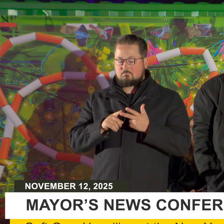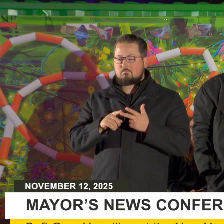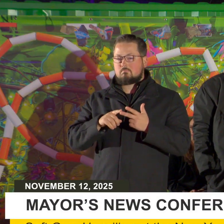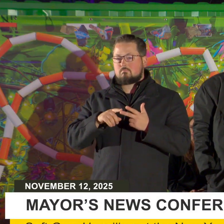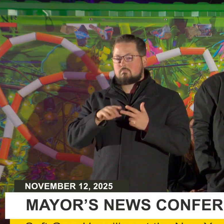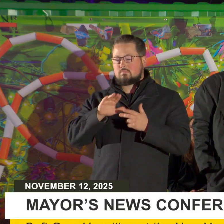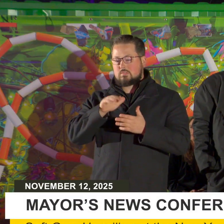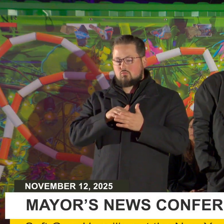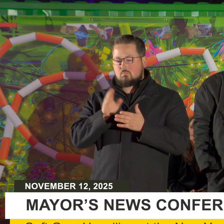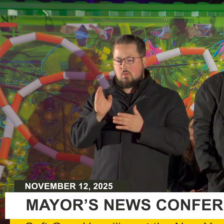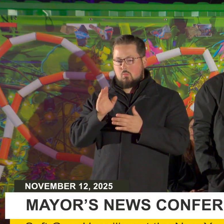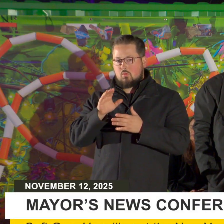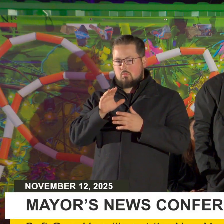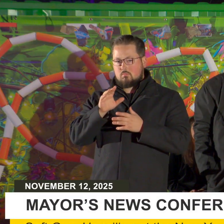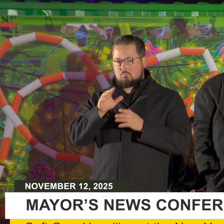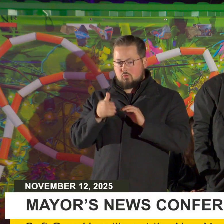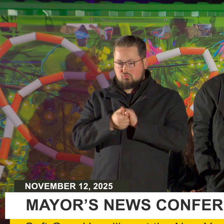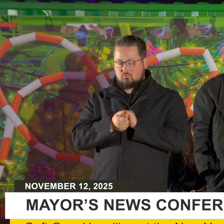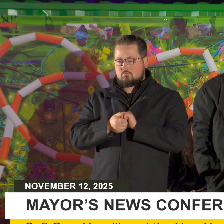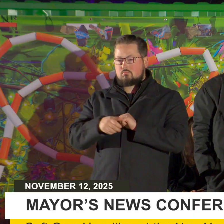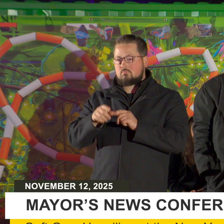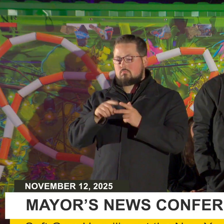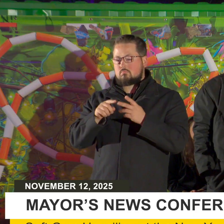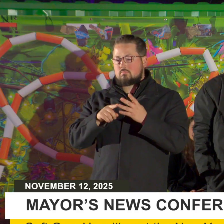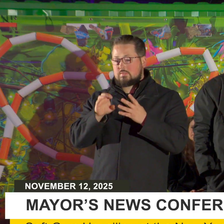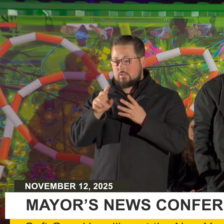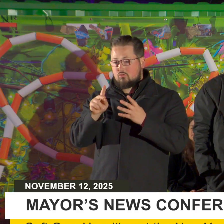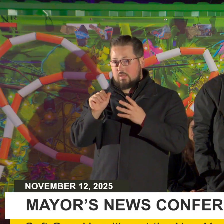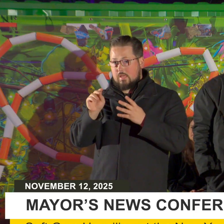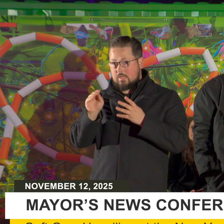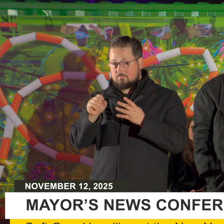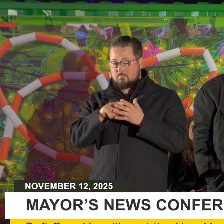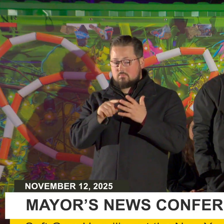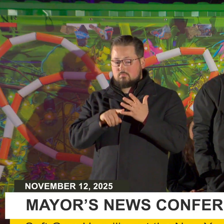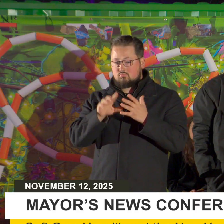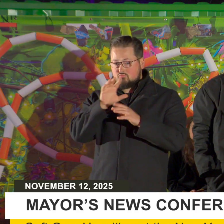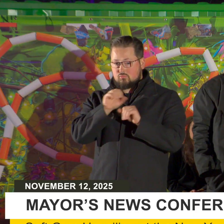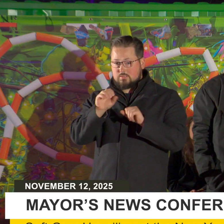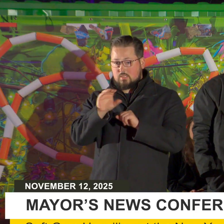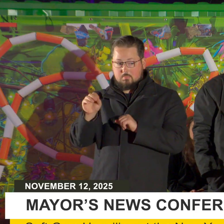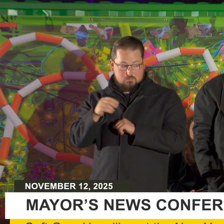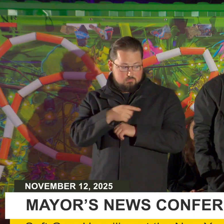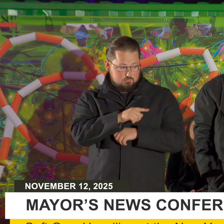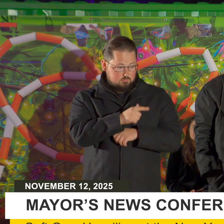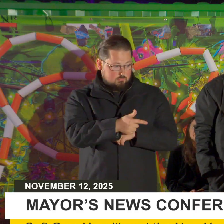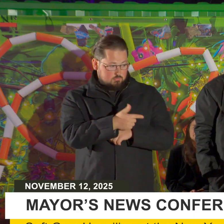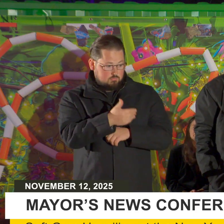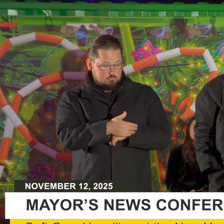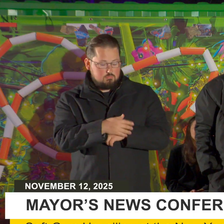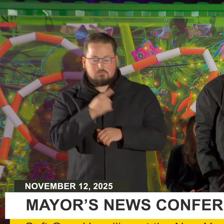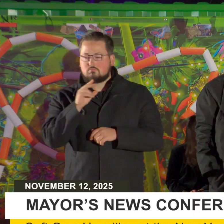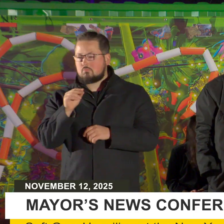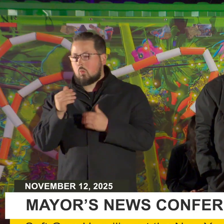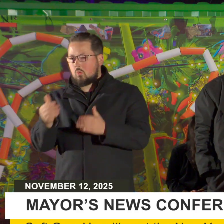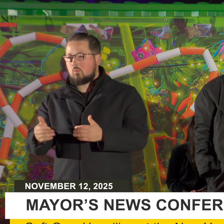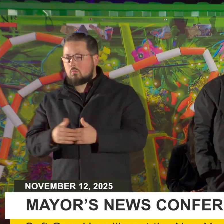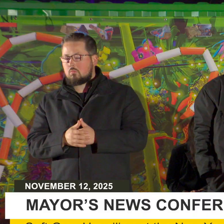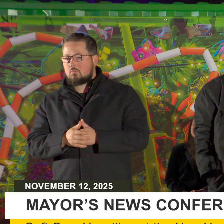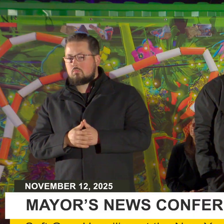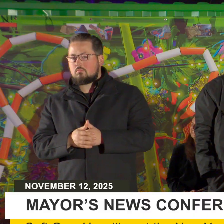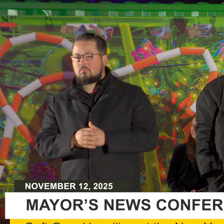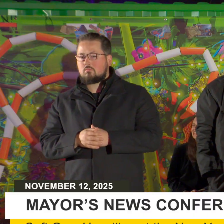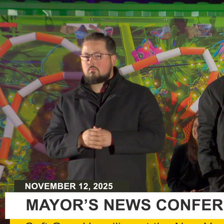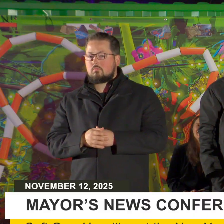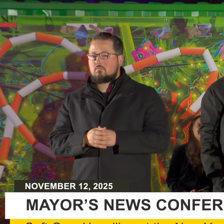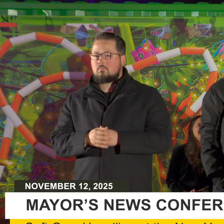Derek Adams, Present Company, and Daniel. Yeah. You want to? No, go through your whole thing. Okay, cool.